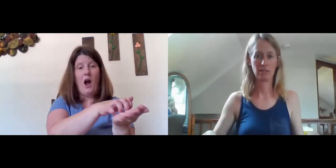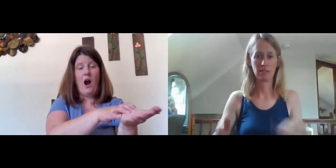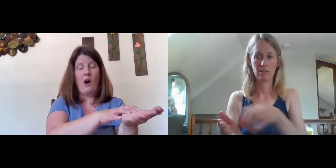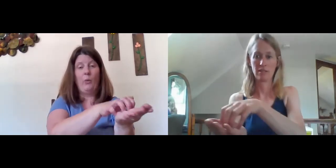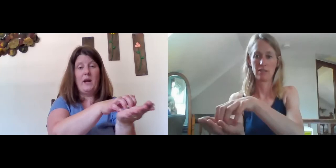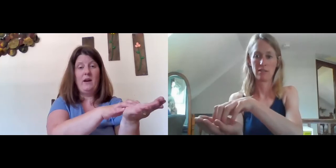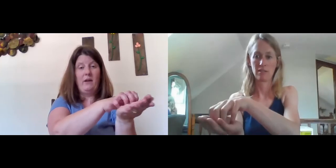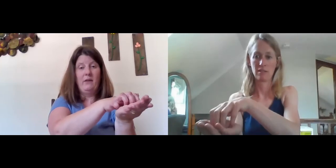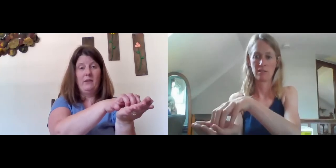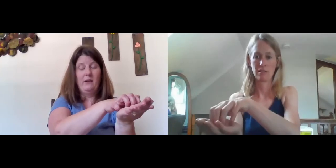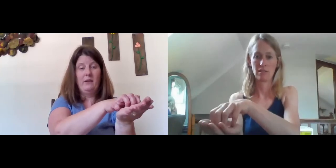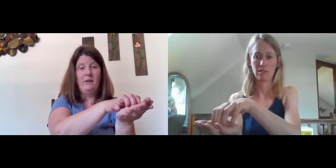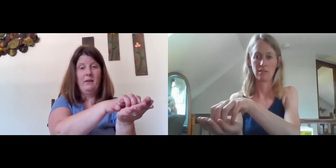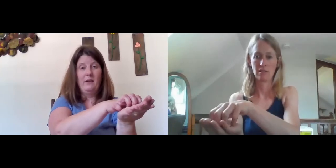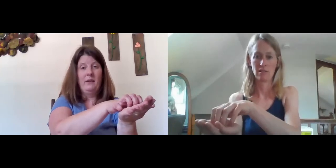are weak,